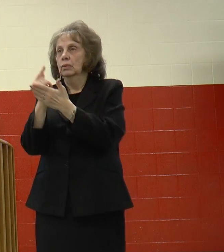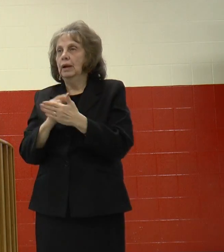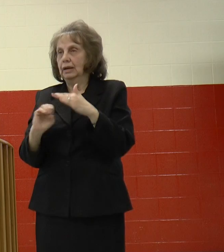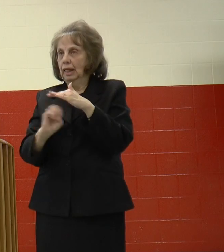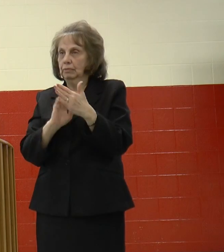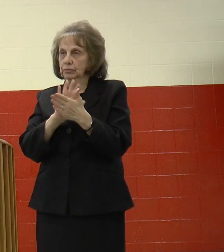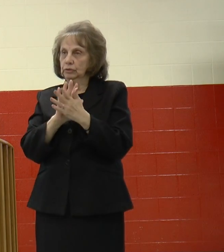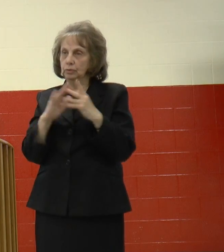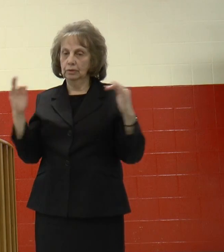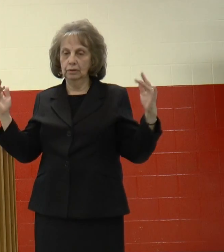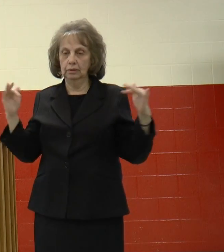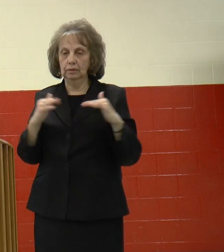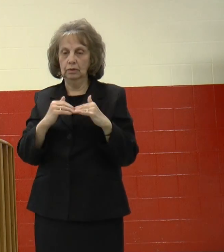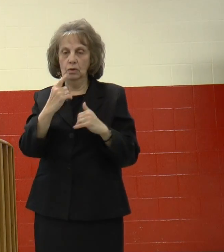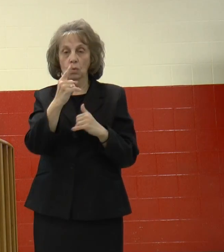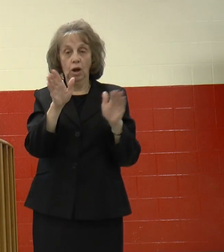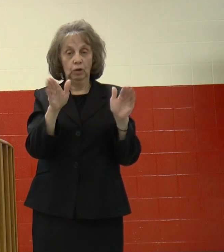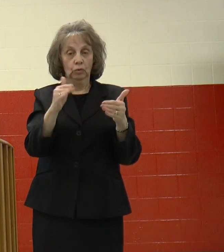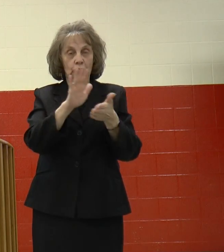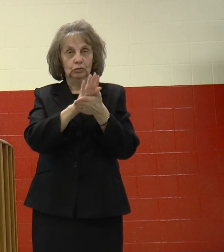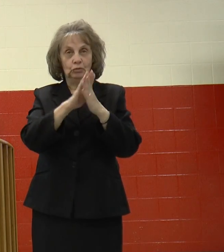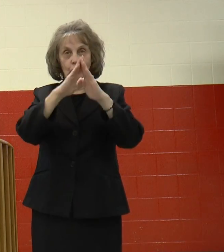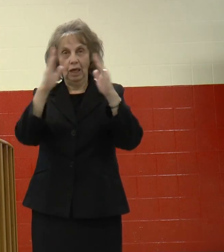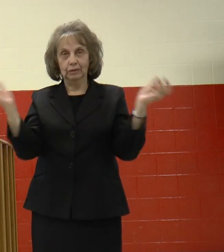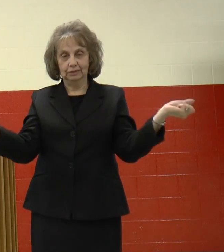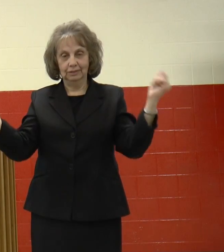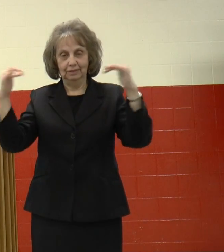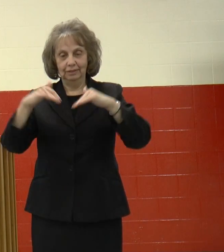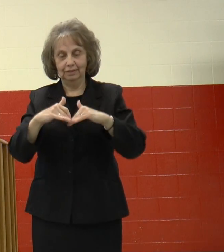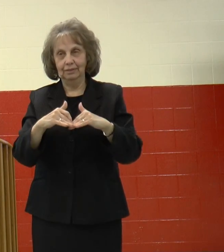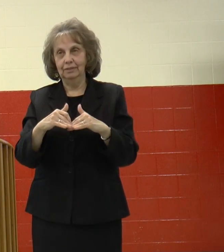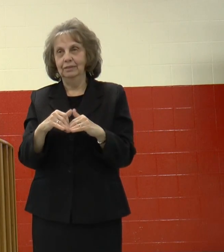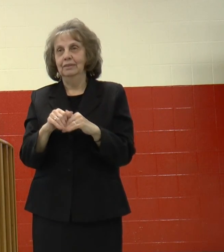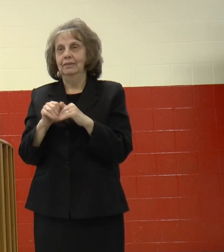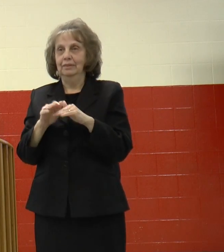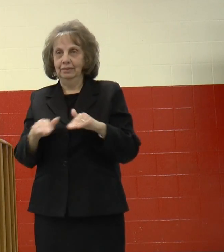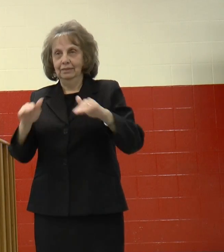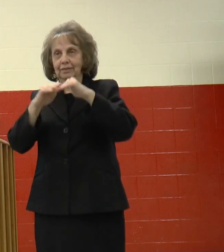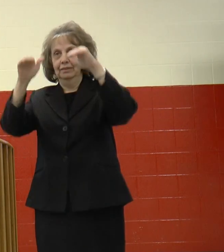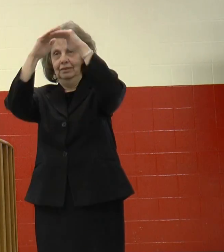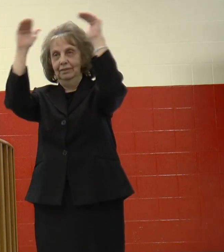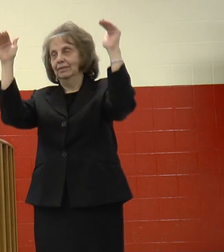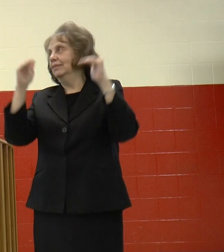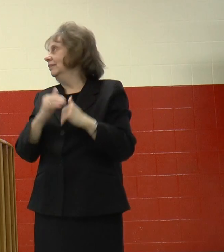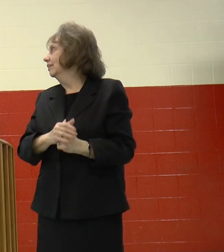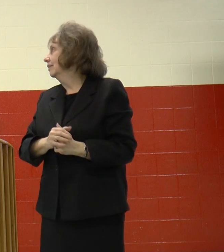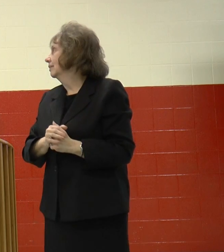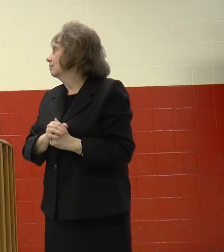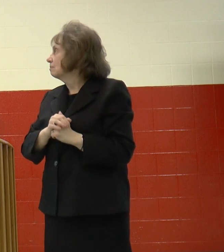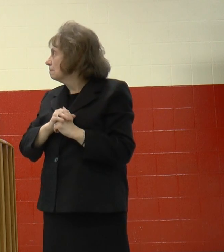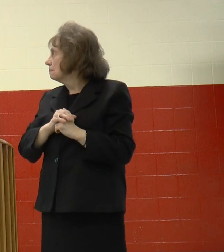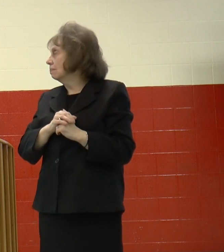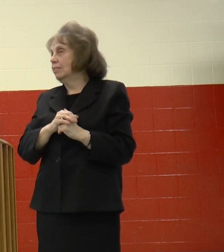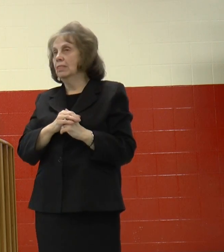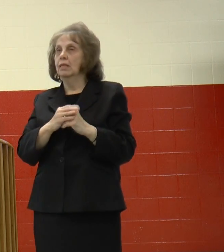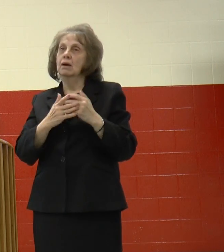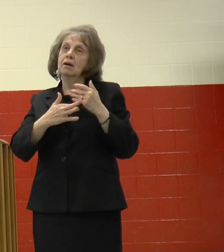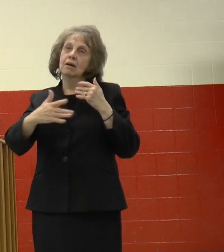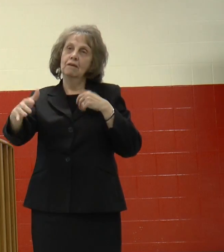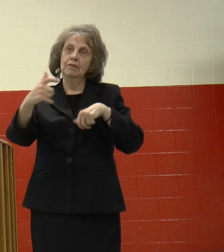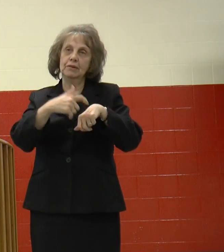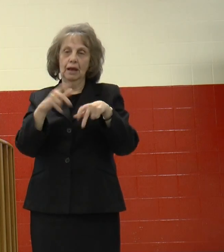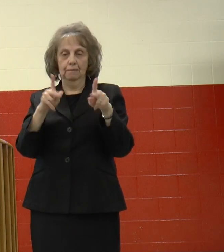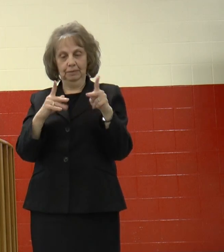was a collection of one-room schoolhouses, 4 on a floor, 3 floors high. Over time, people